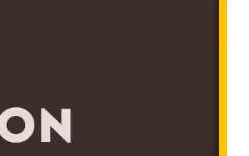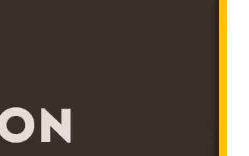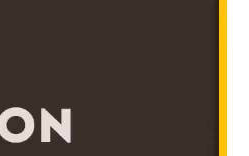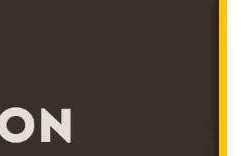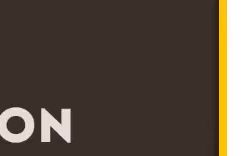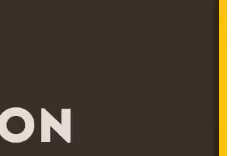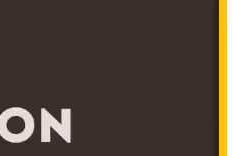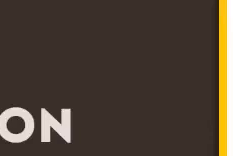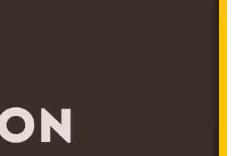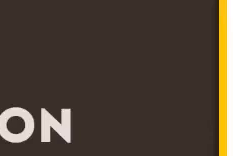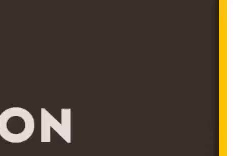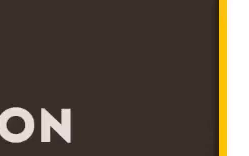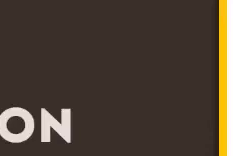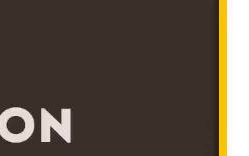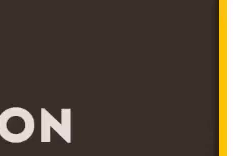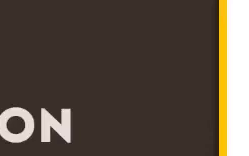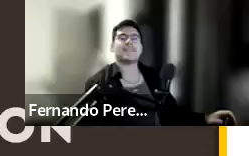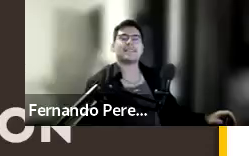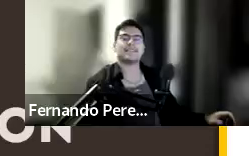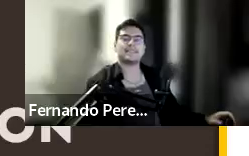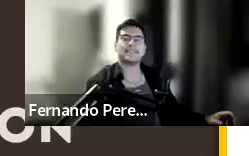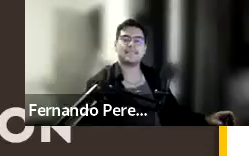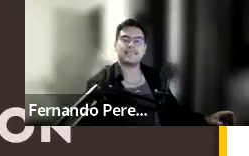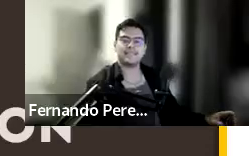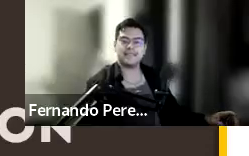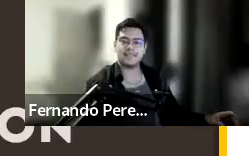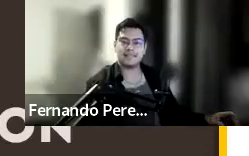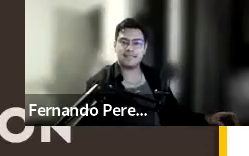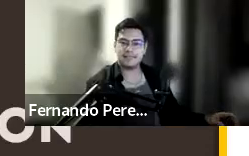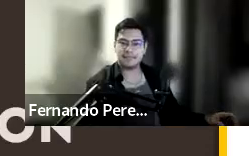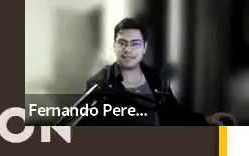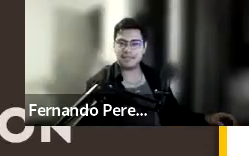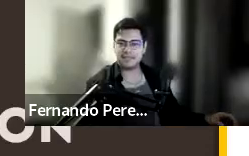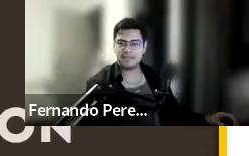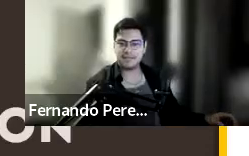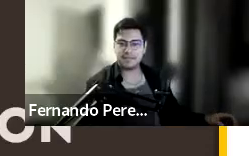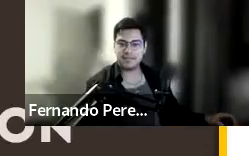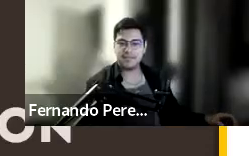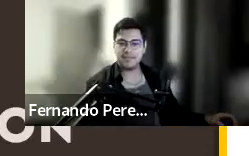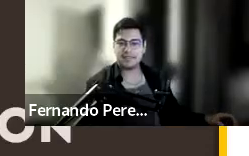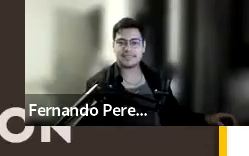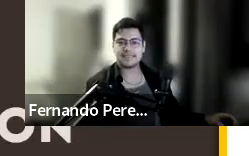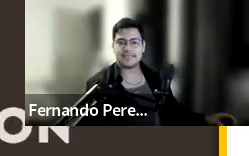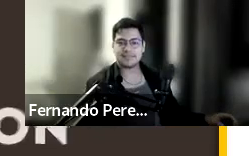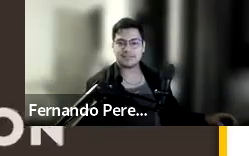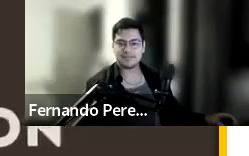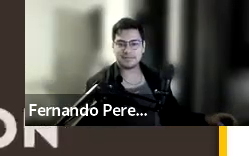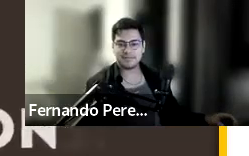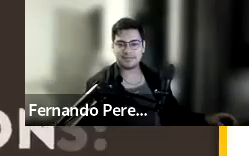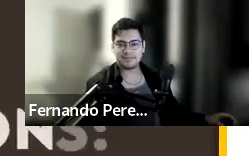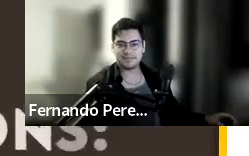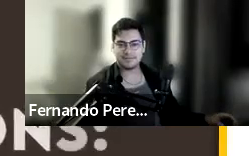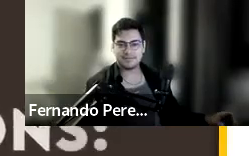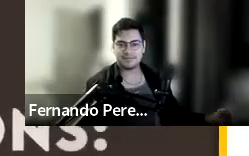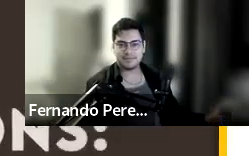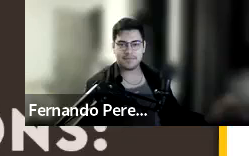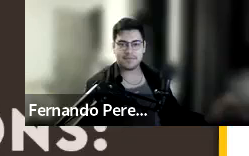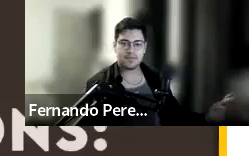singer. That's correct. Person B description. The formula